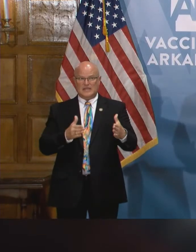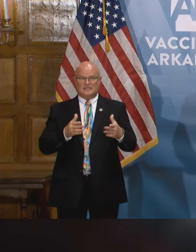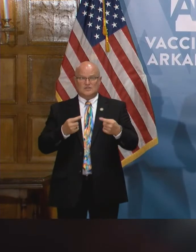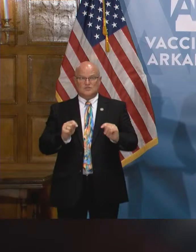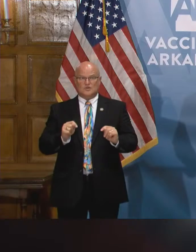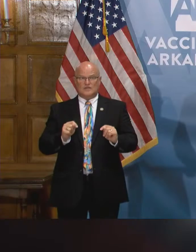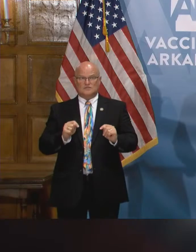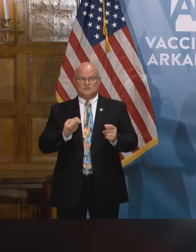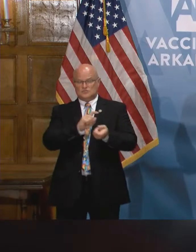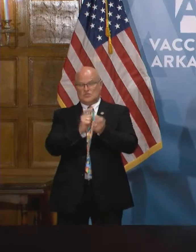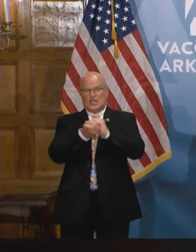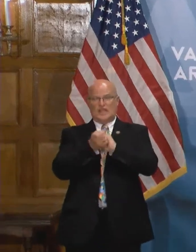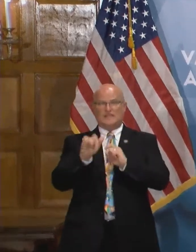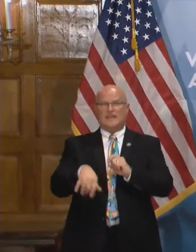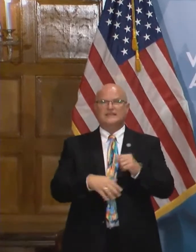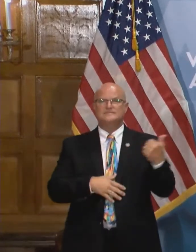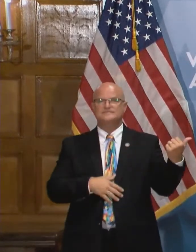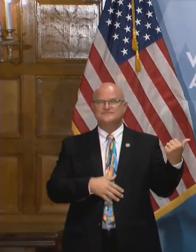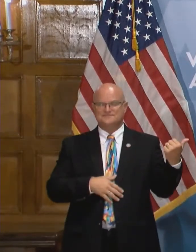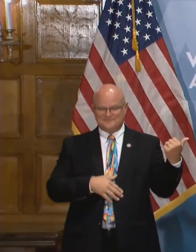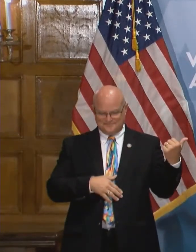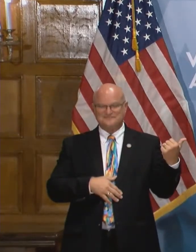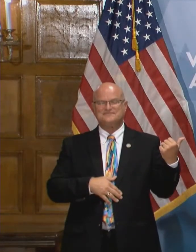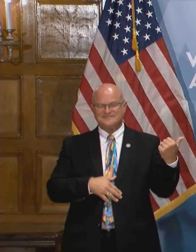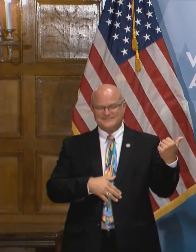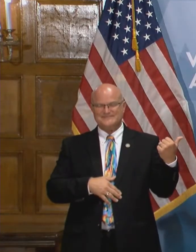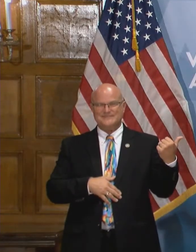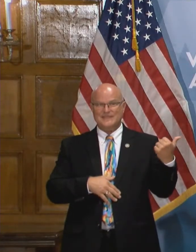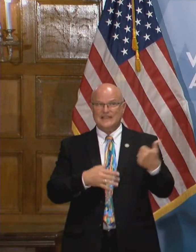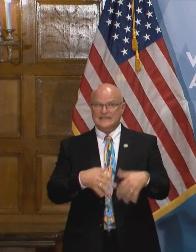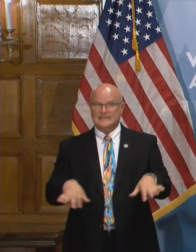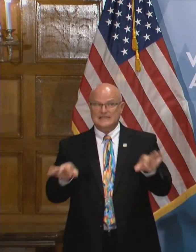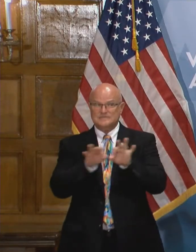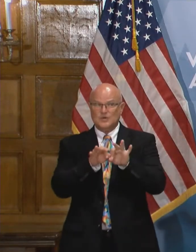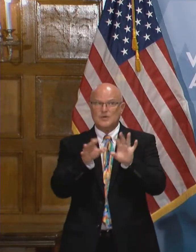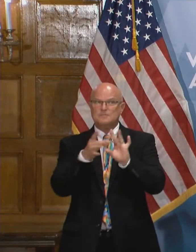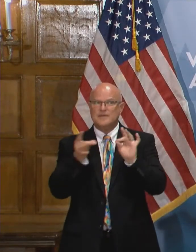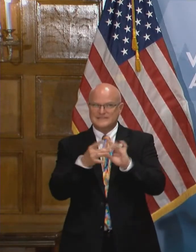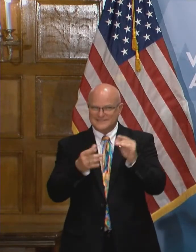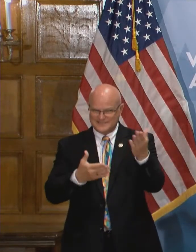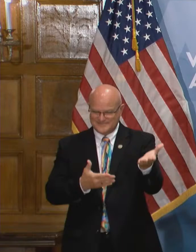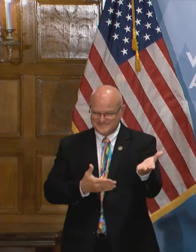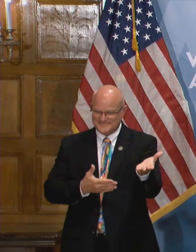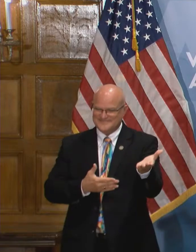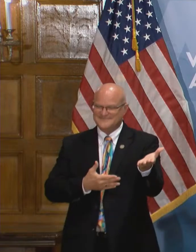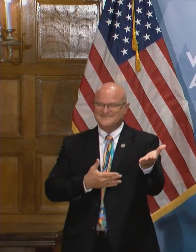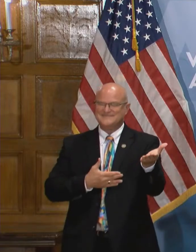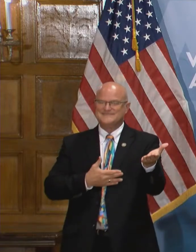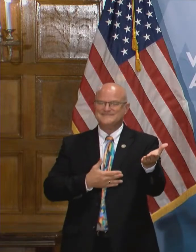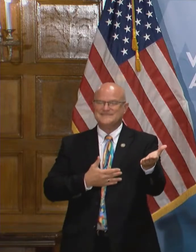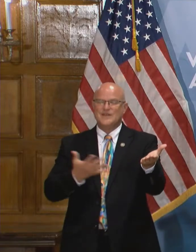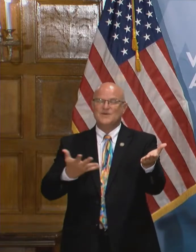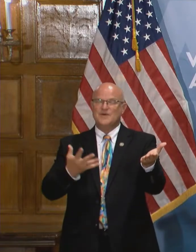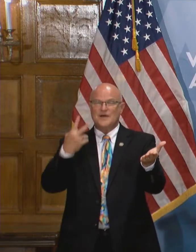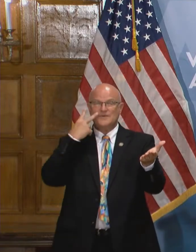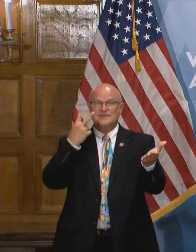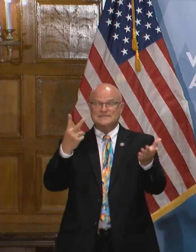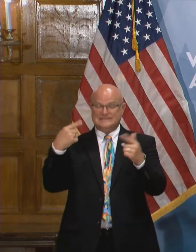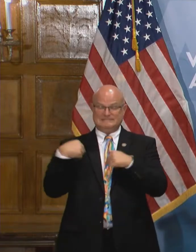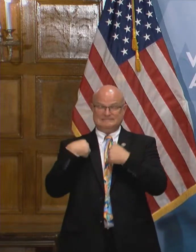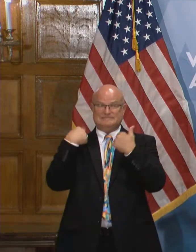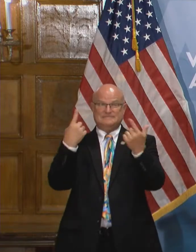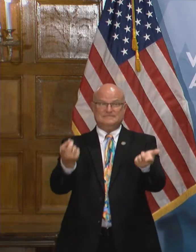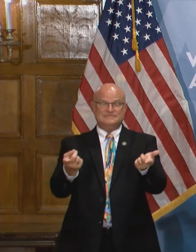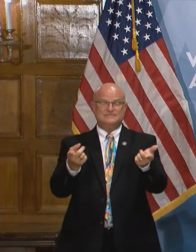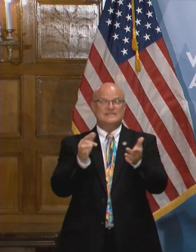to turn that around? Well, that's a very, very important message. And what we've seen is